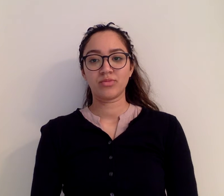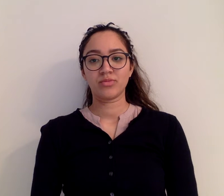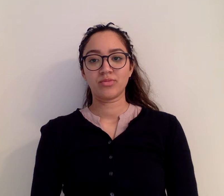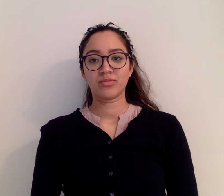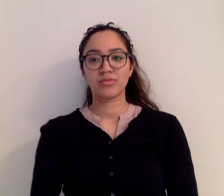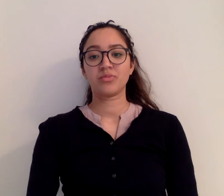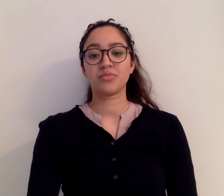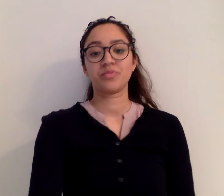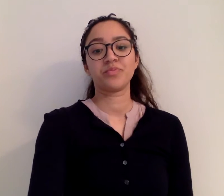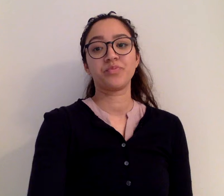wide.